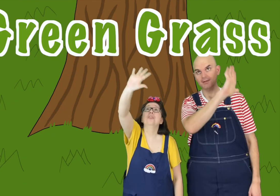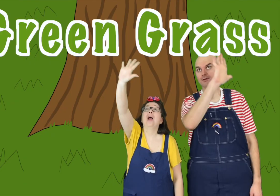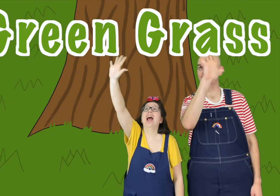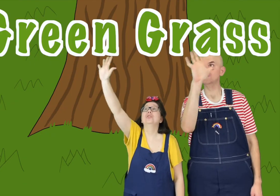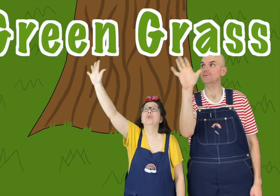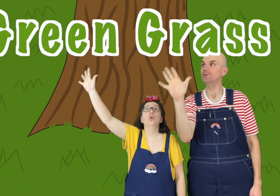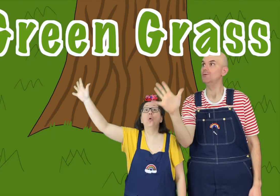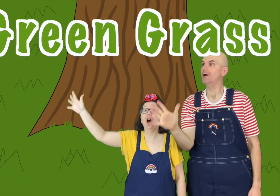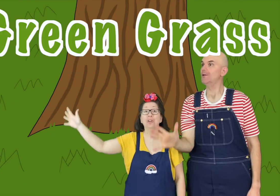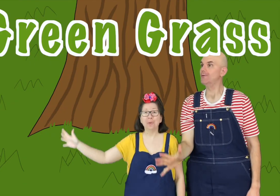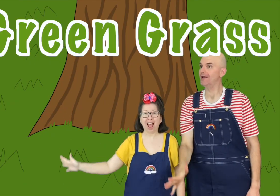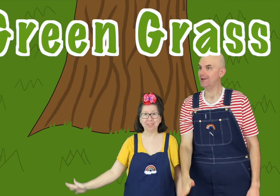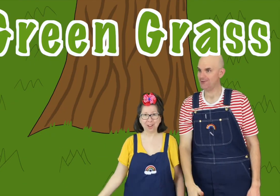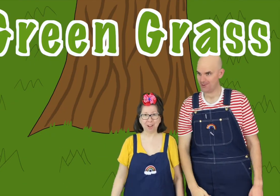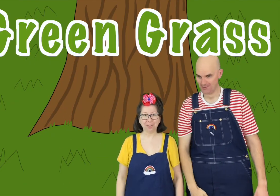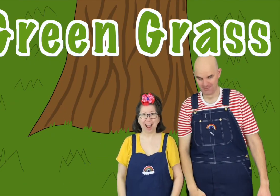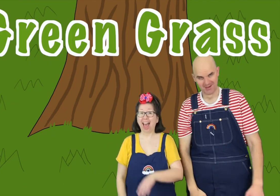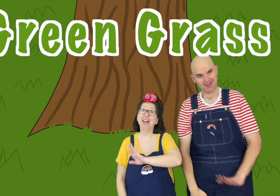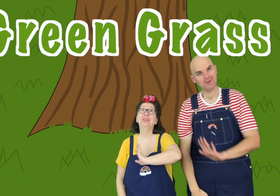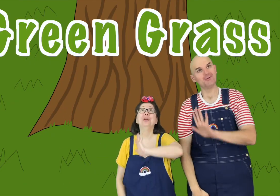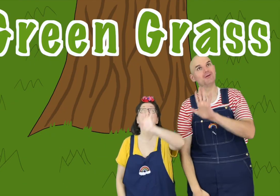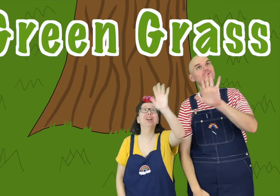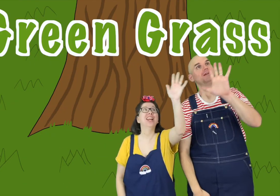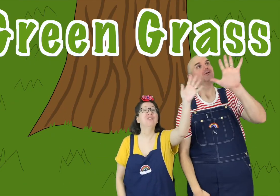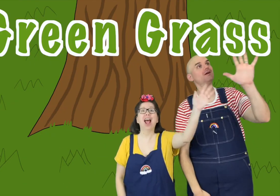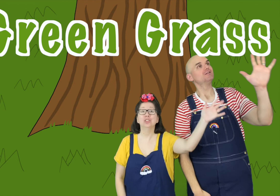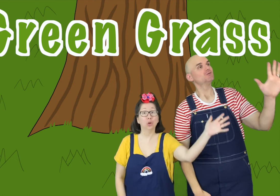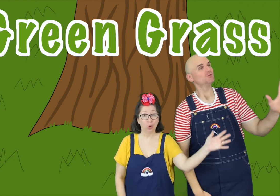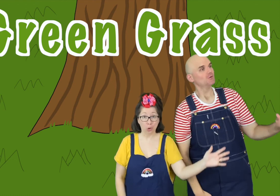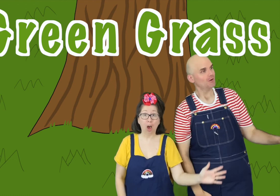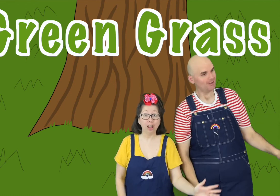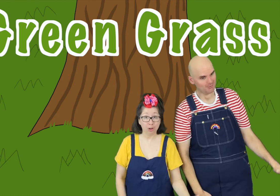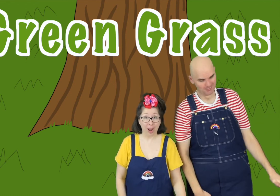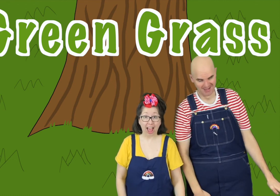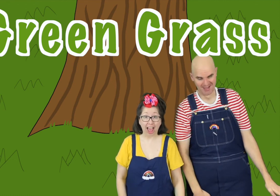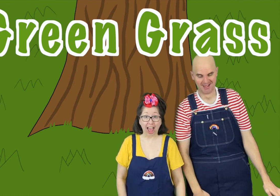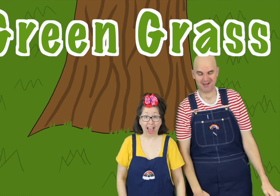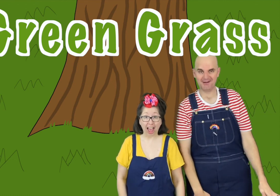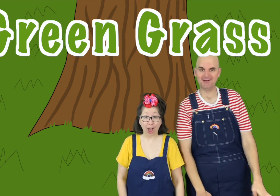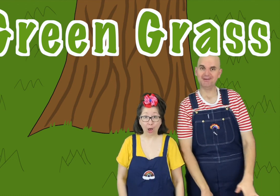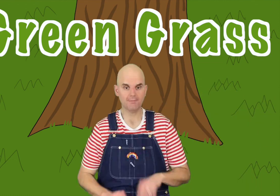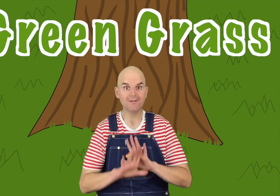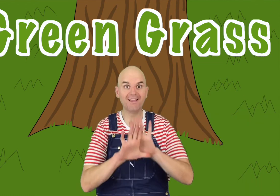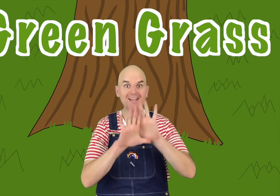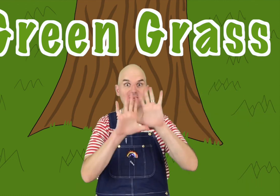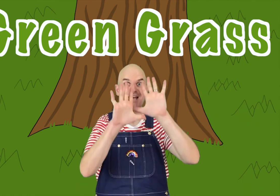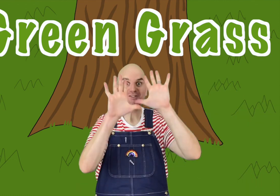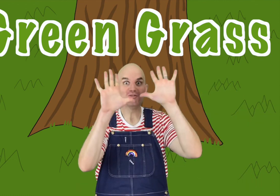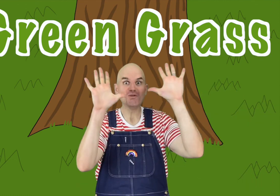the green grass grew all around, all around. The green grass grew all around. The green grass